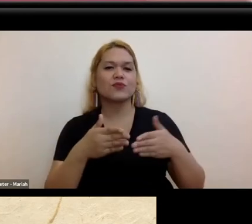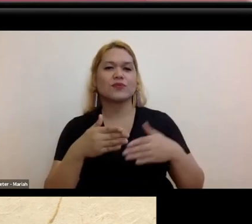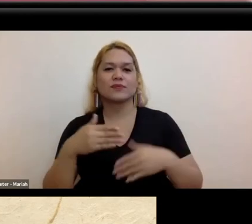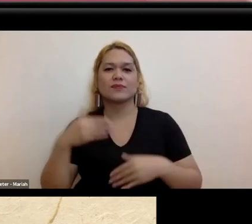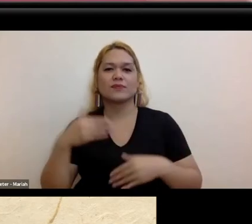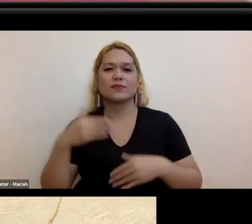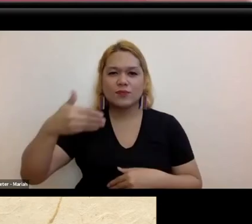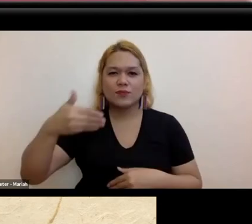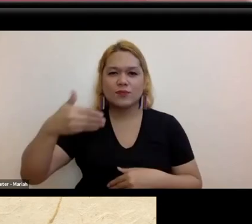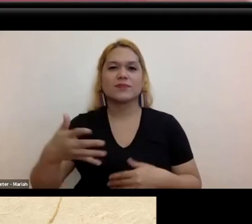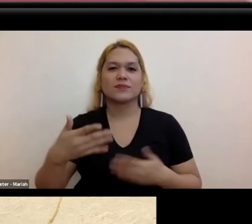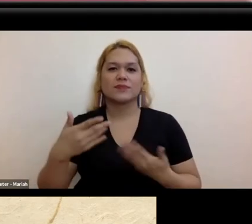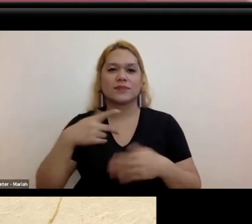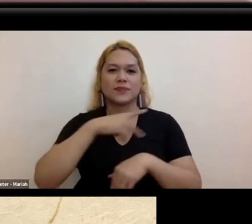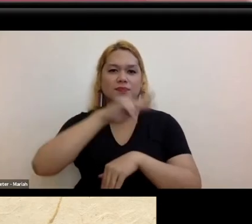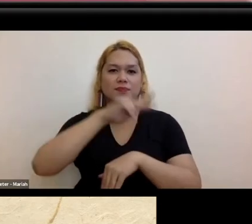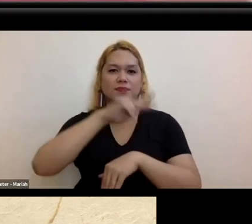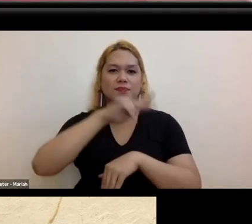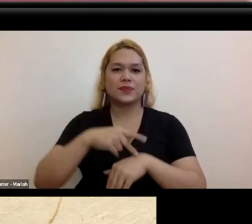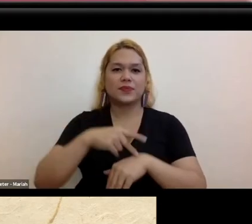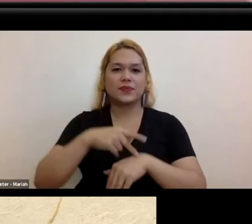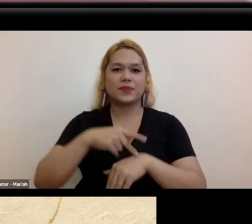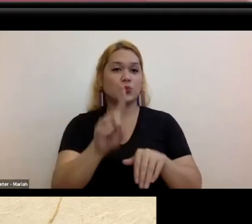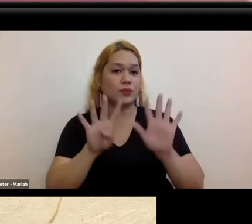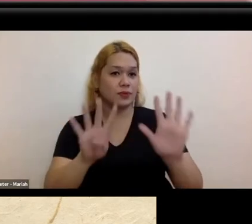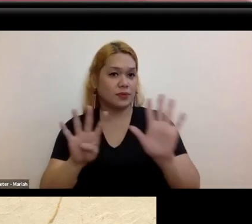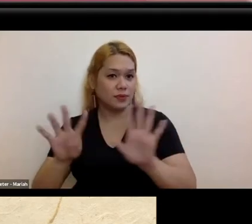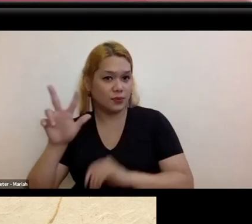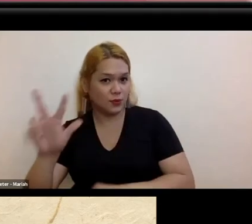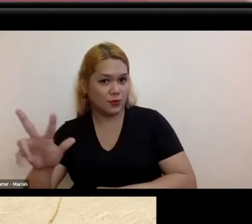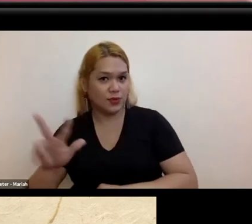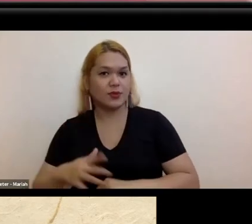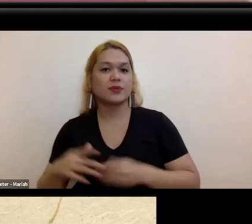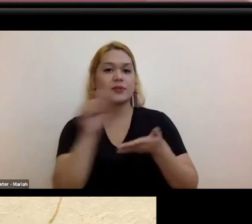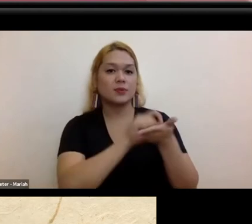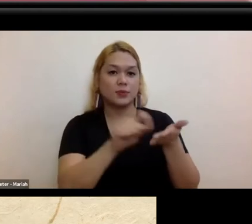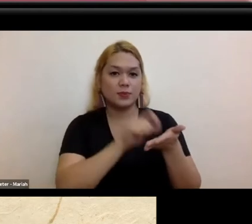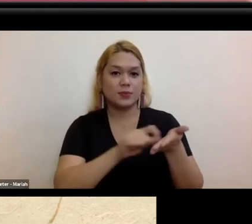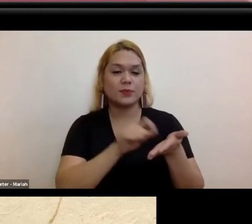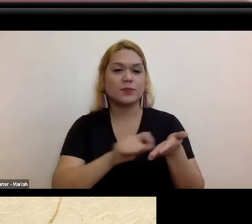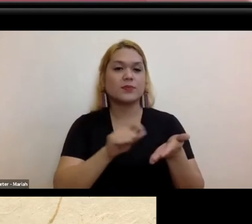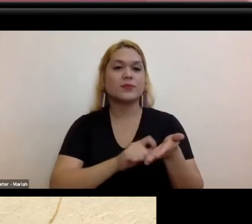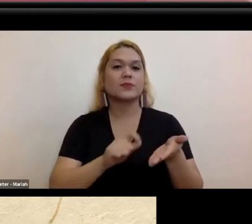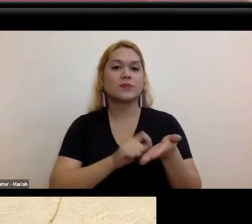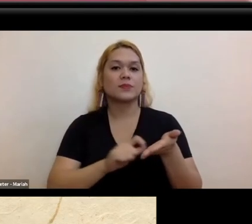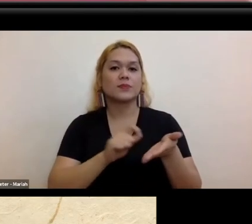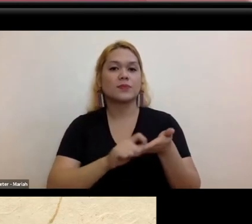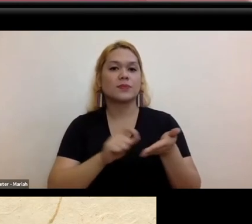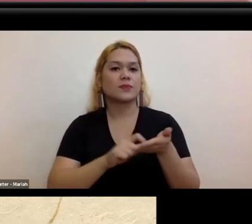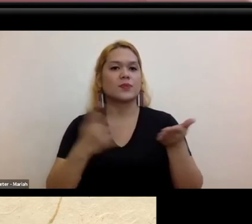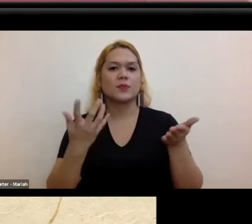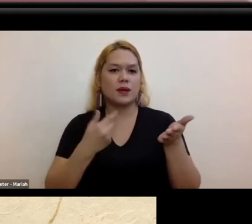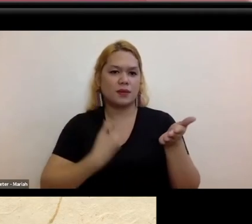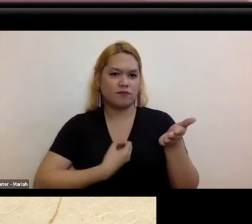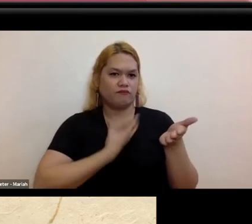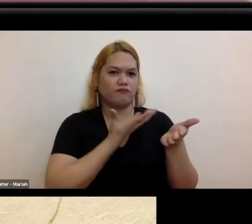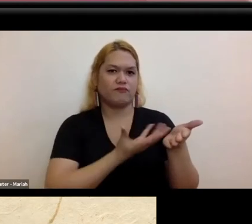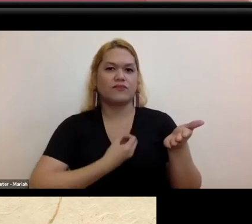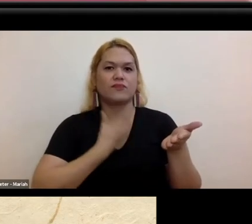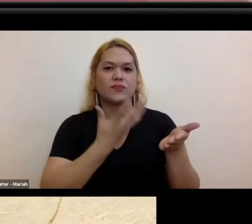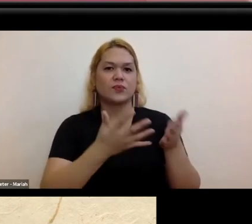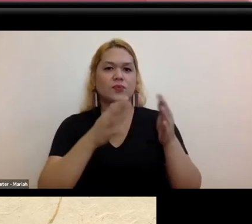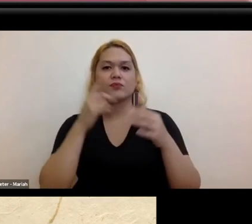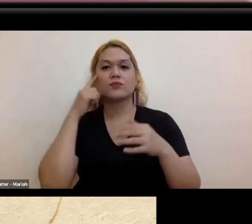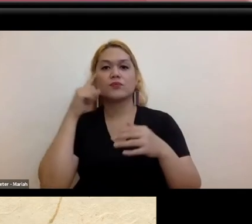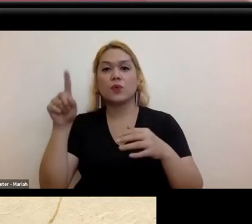was writing the poem, which is part of a sequence, last year while like the entire world was in lockdown. So like through